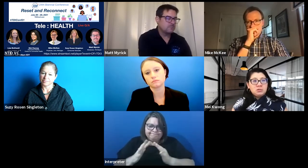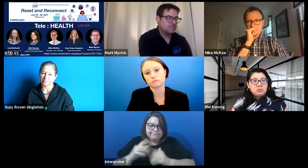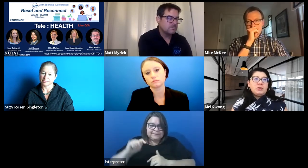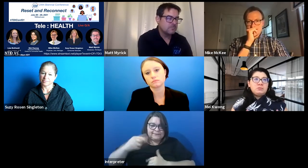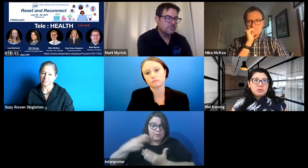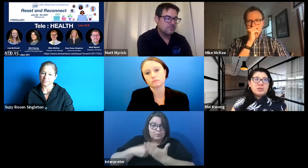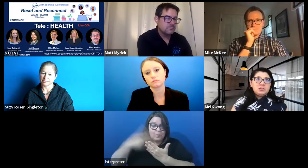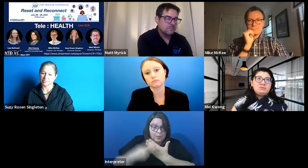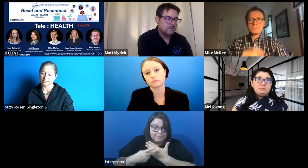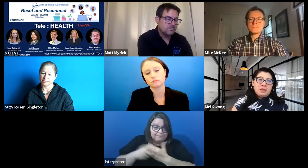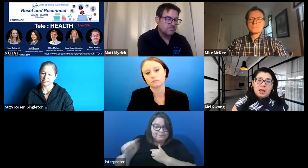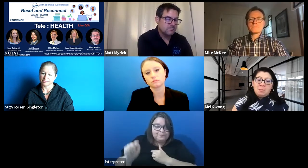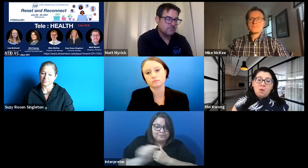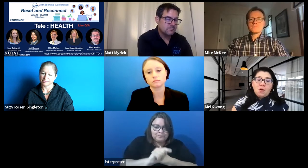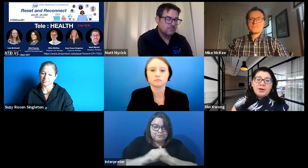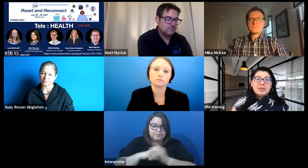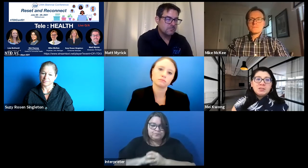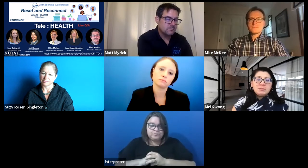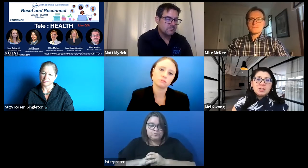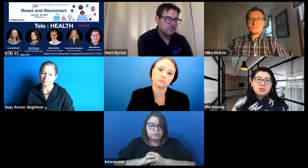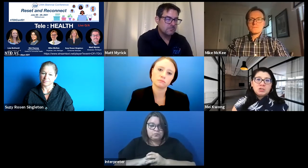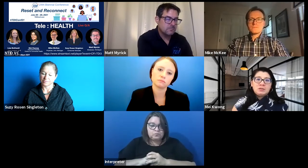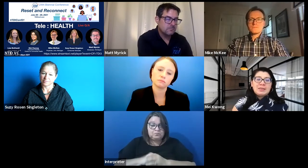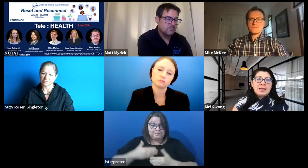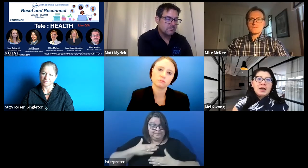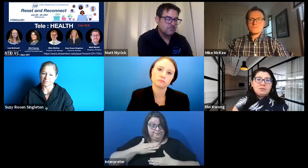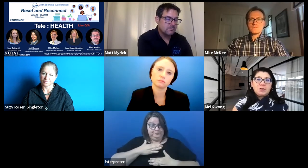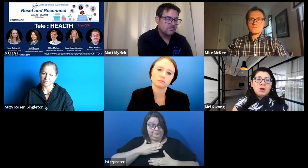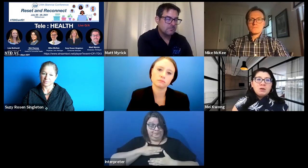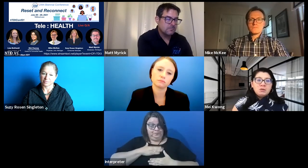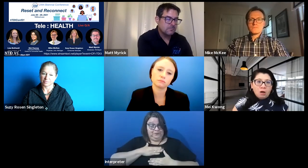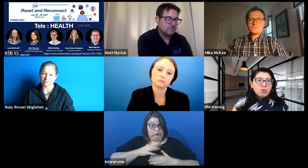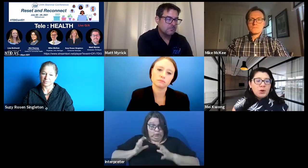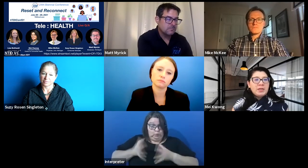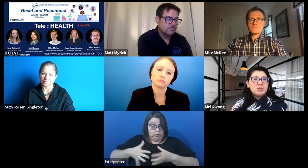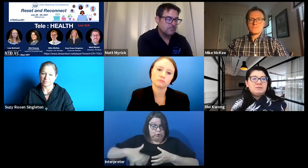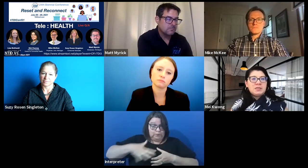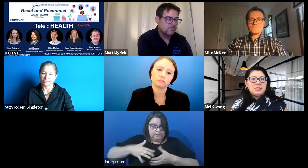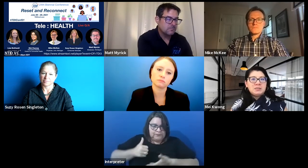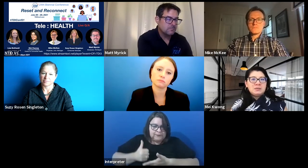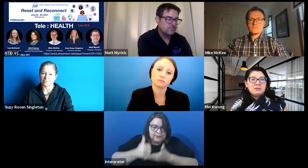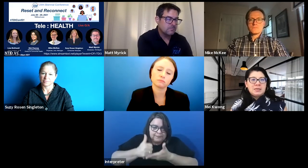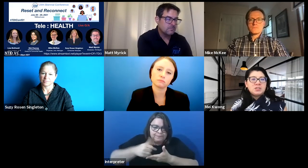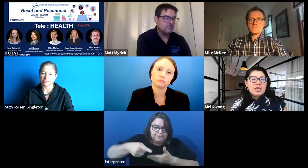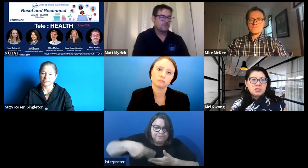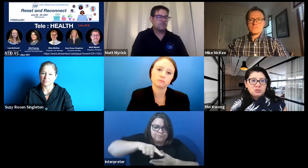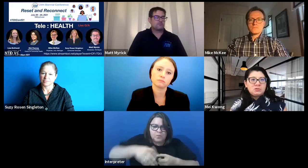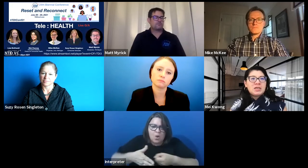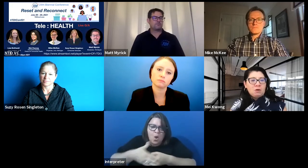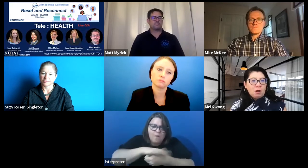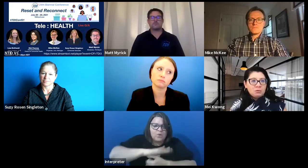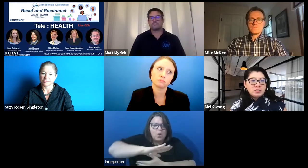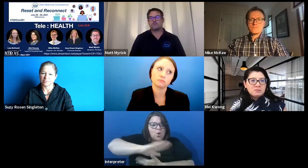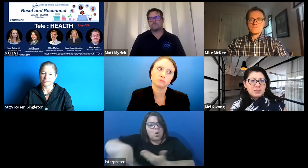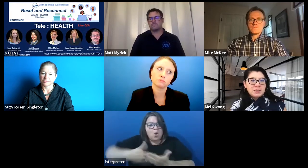to do a lot more is to make sure that they cover all the range of needs. The education tools